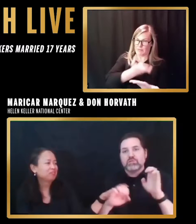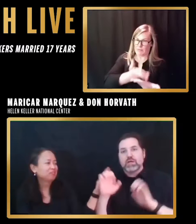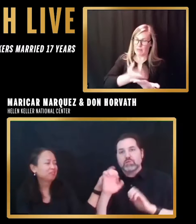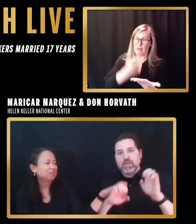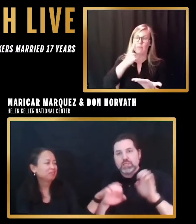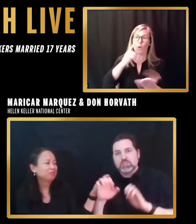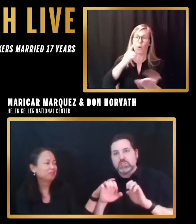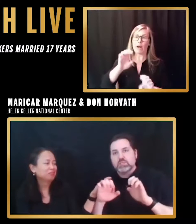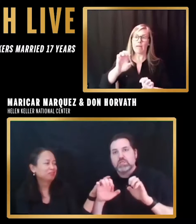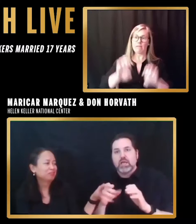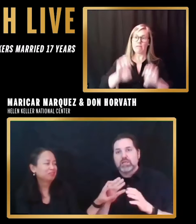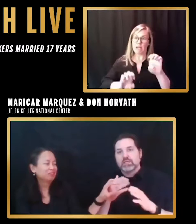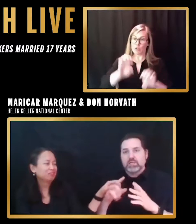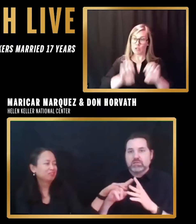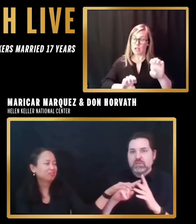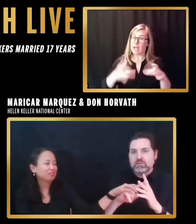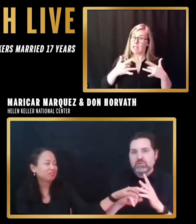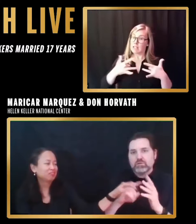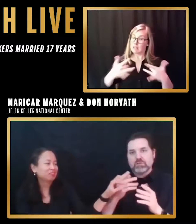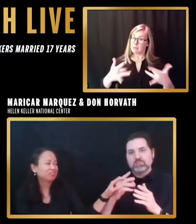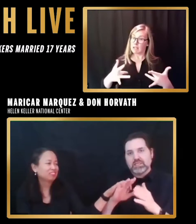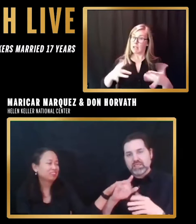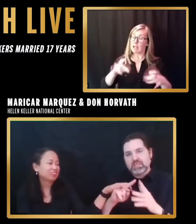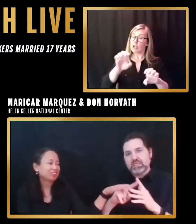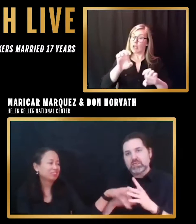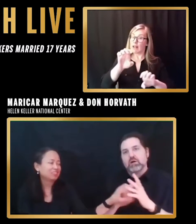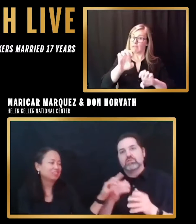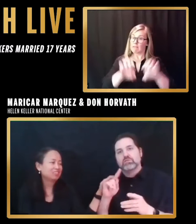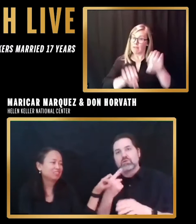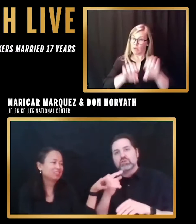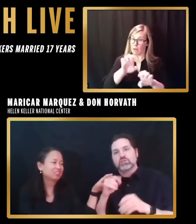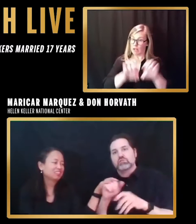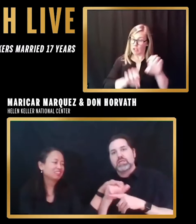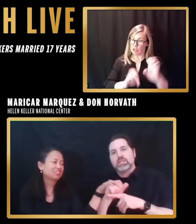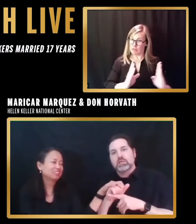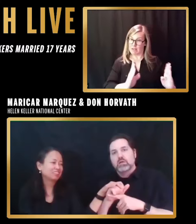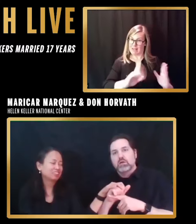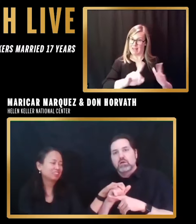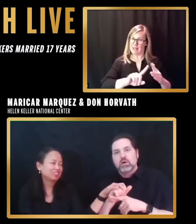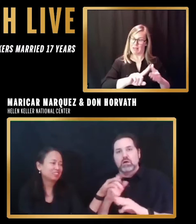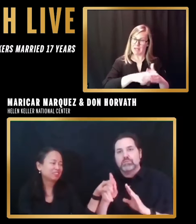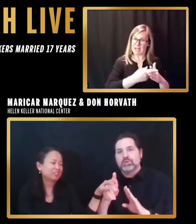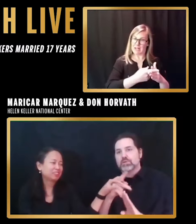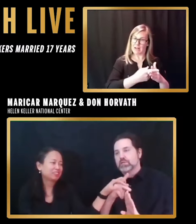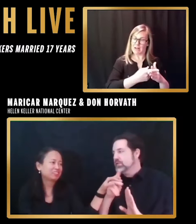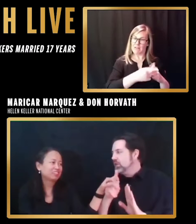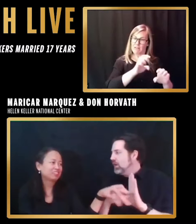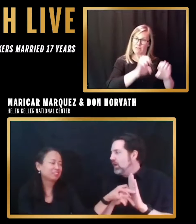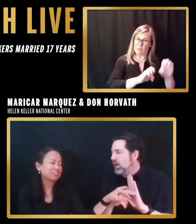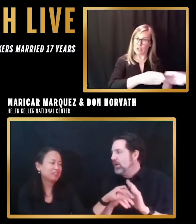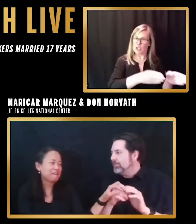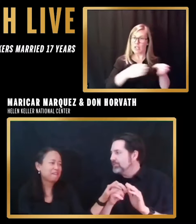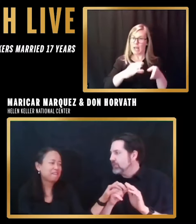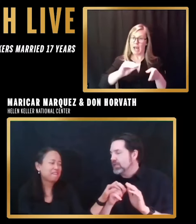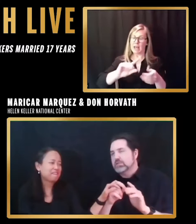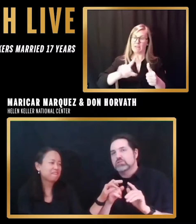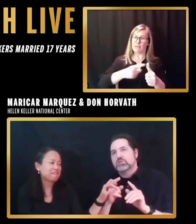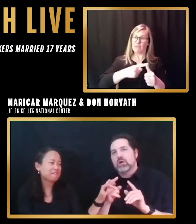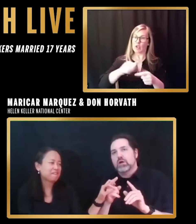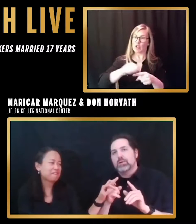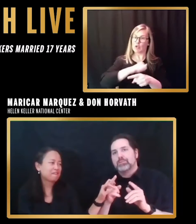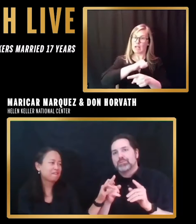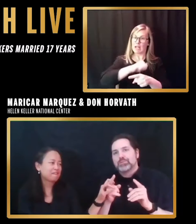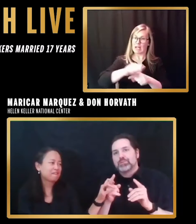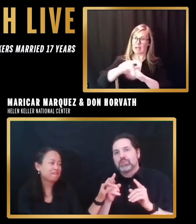during evaluation and during the beginning of the first training period is